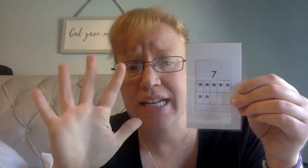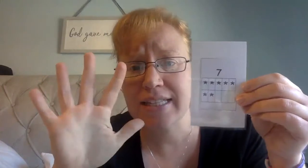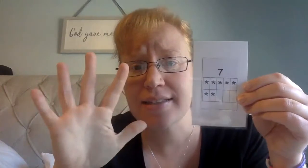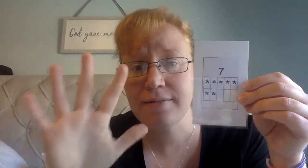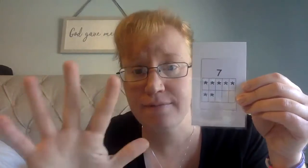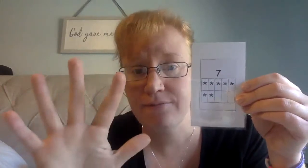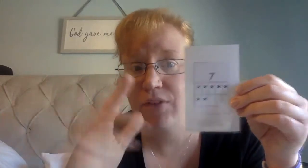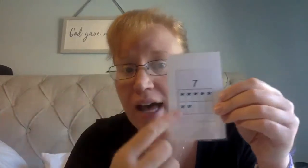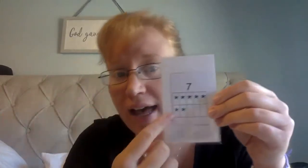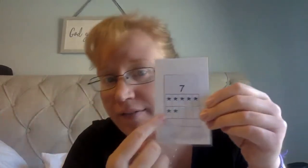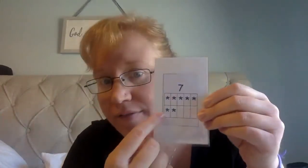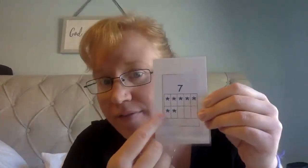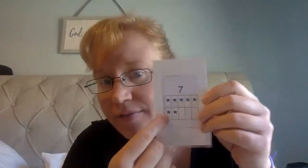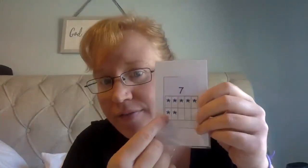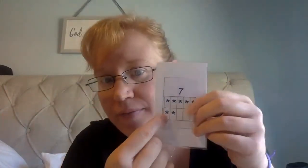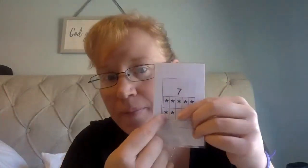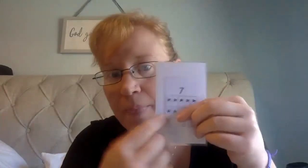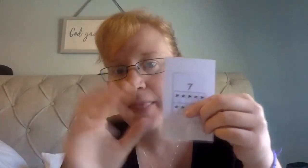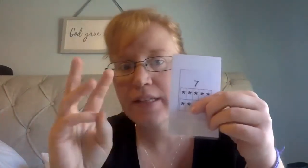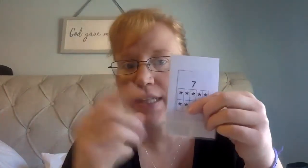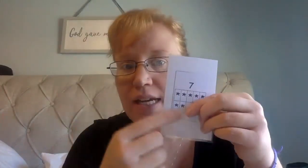it's 5, 6,